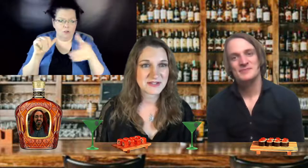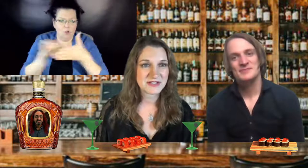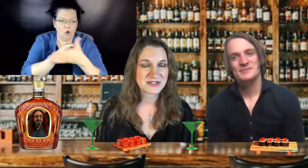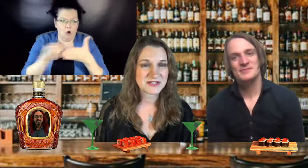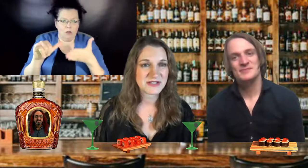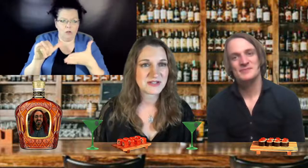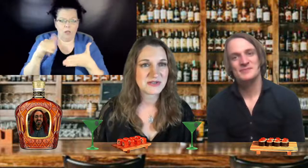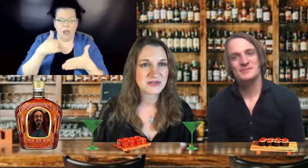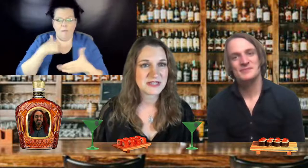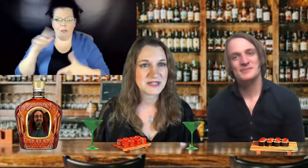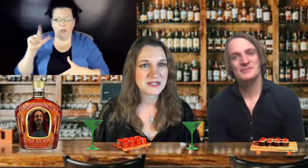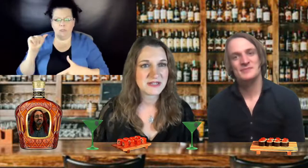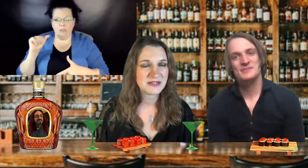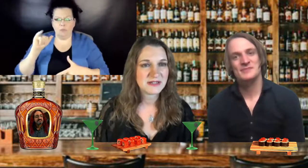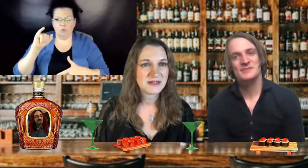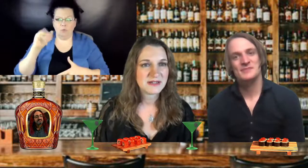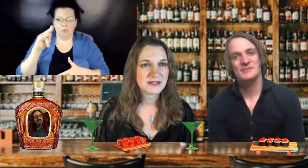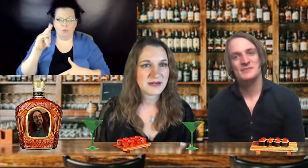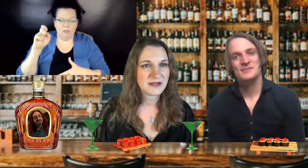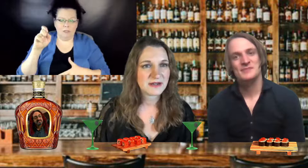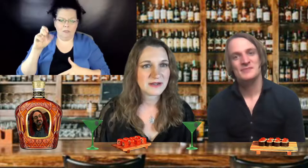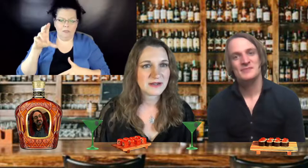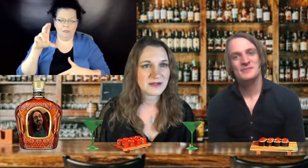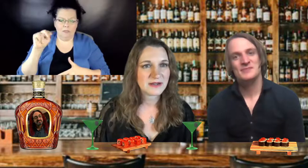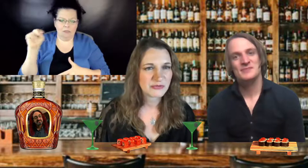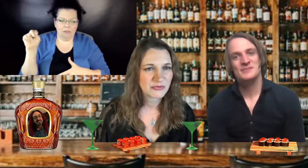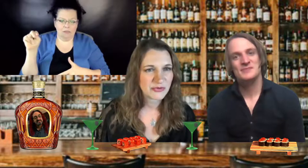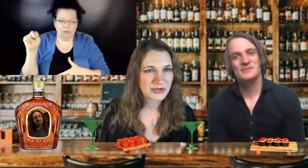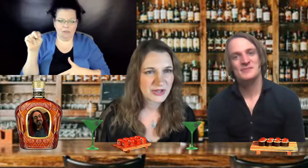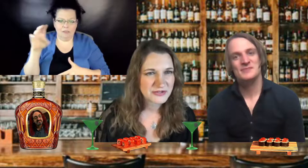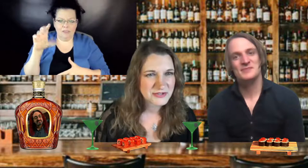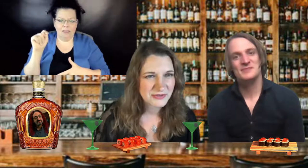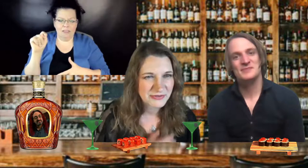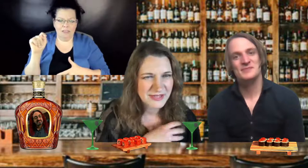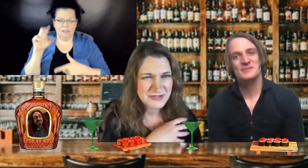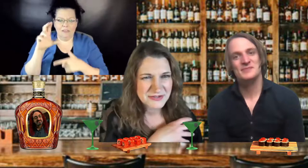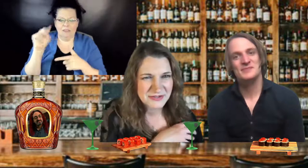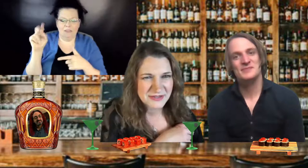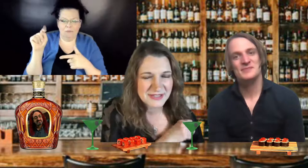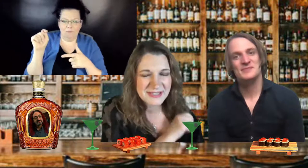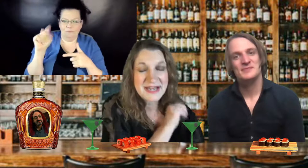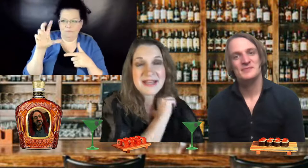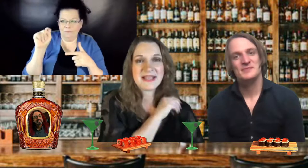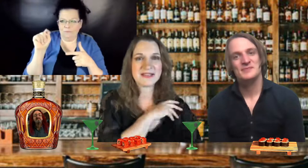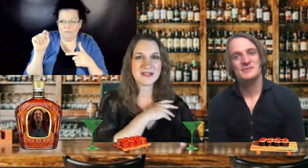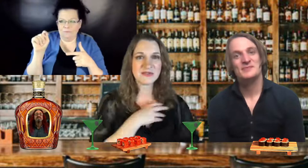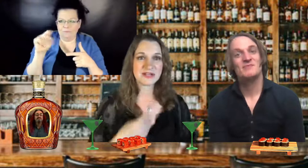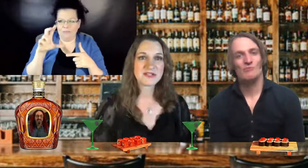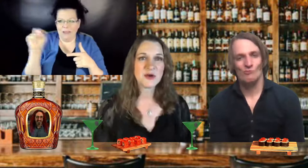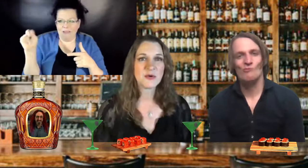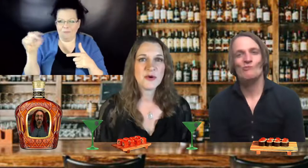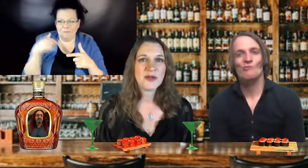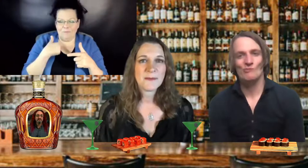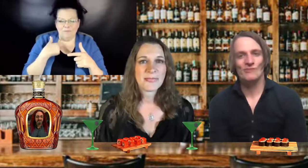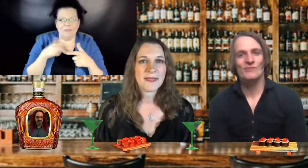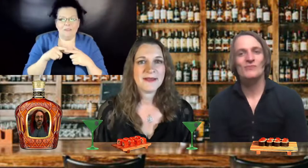Los Angeles. And Julie, you're in Florida also? Connecticut. That's right.